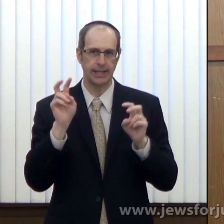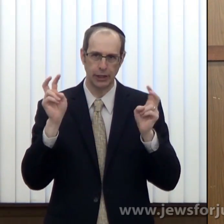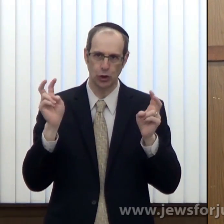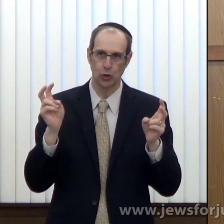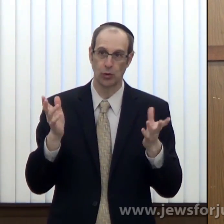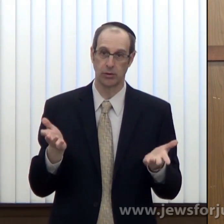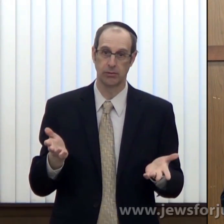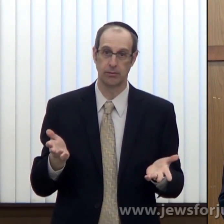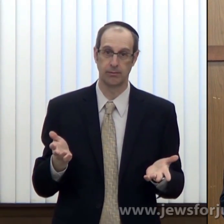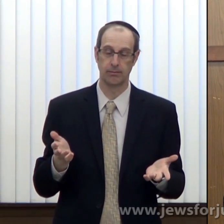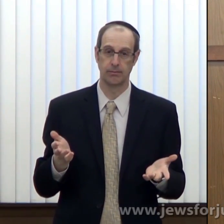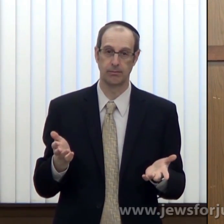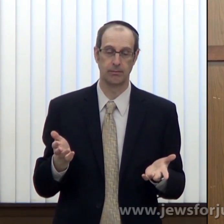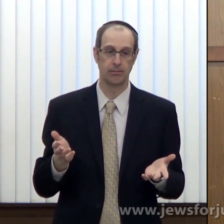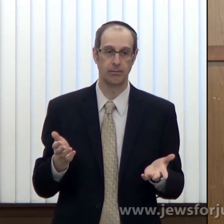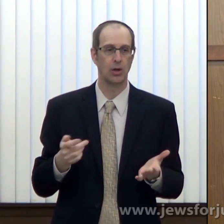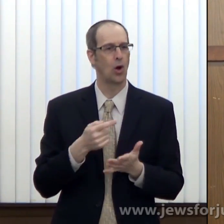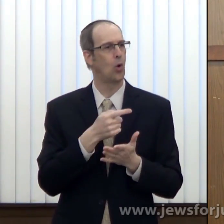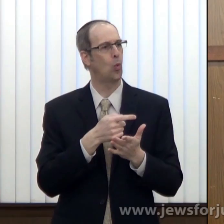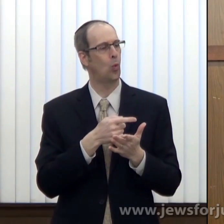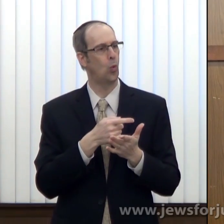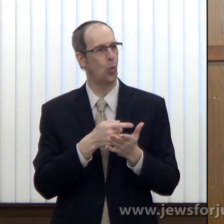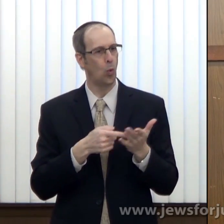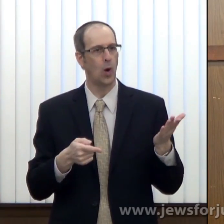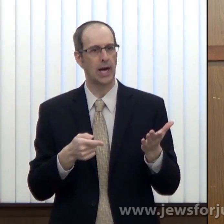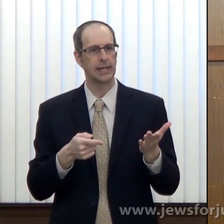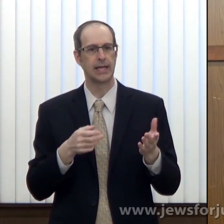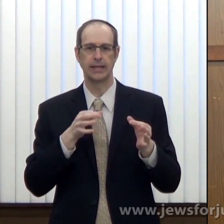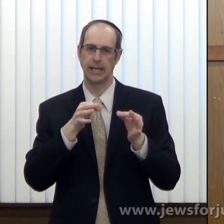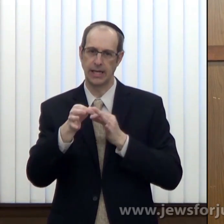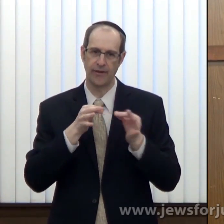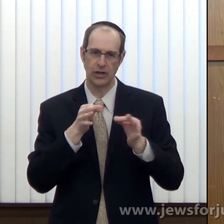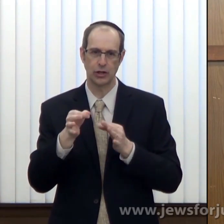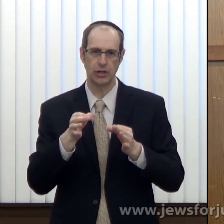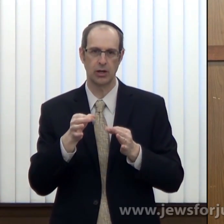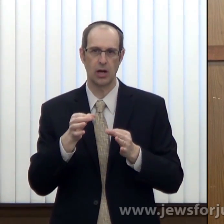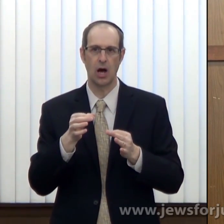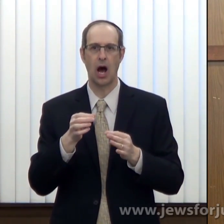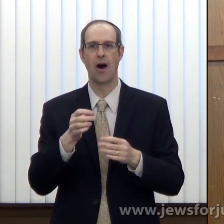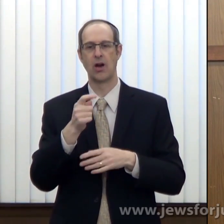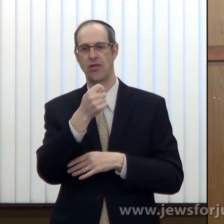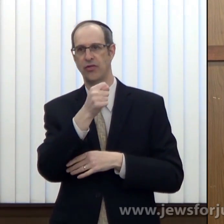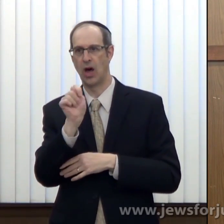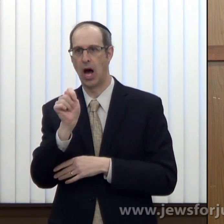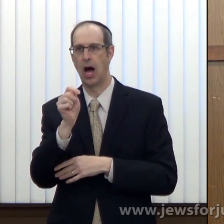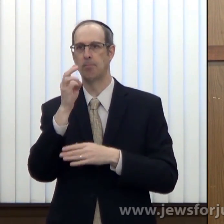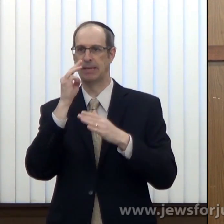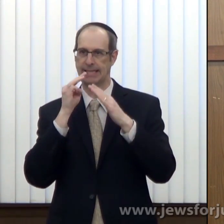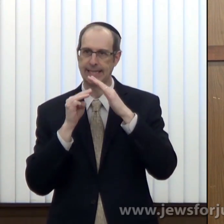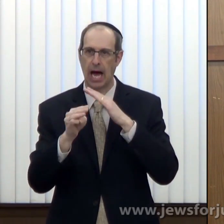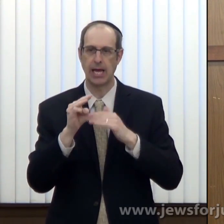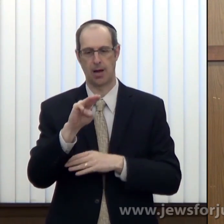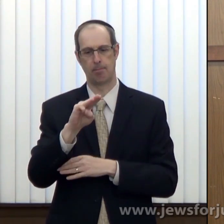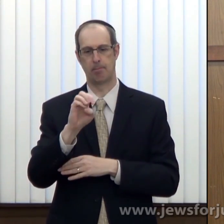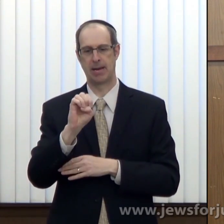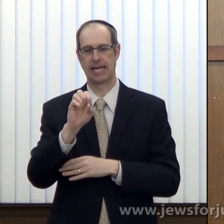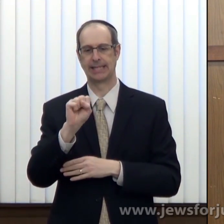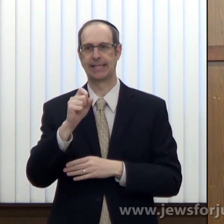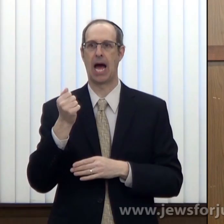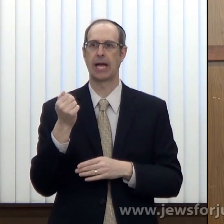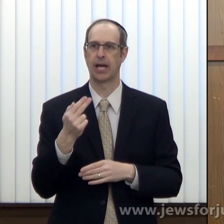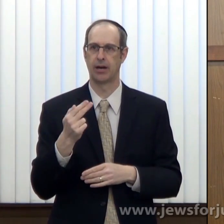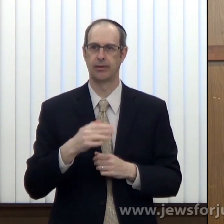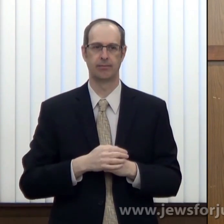is going to be, what is the definition of the Messiah? What is the meaning of